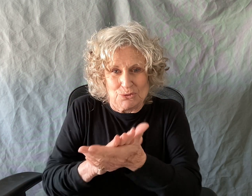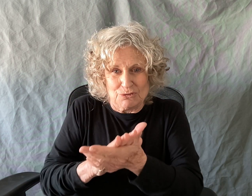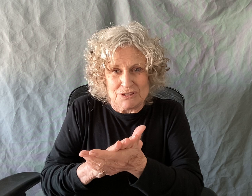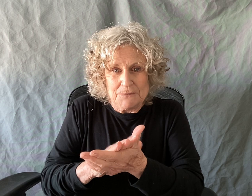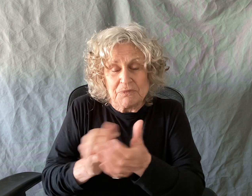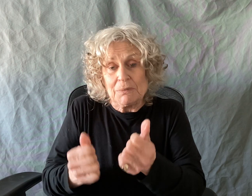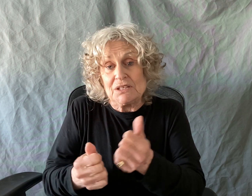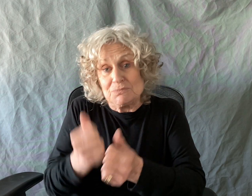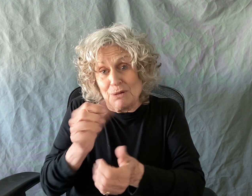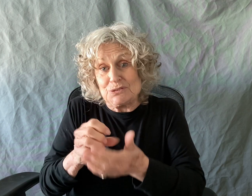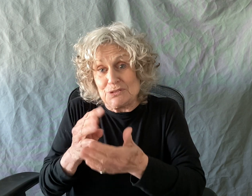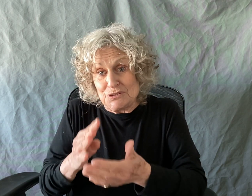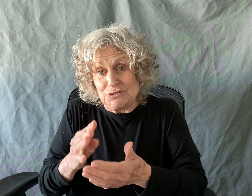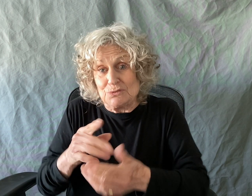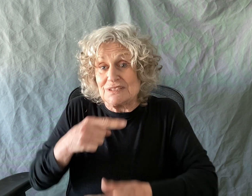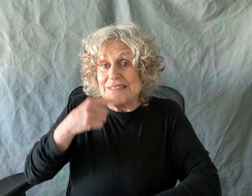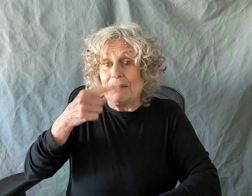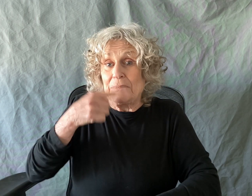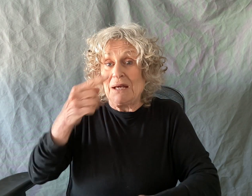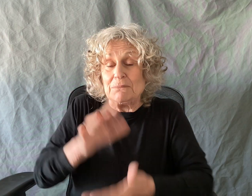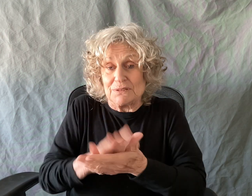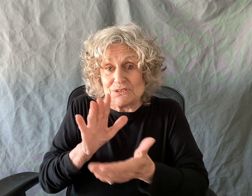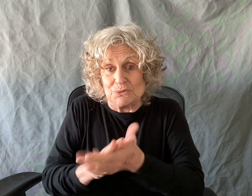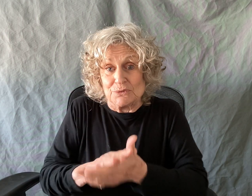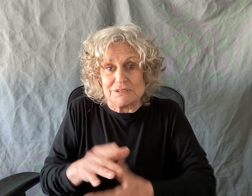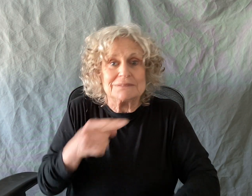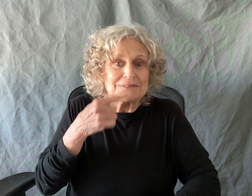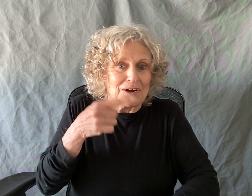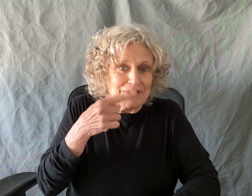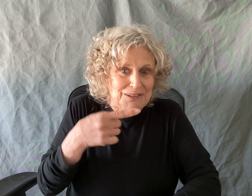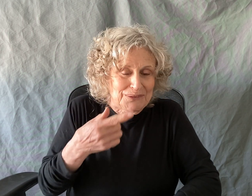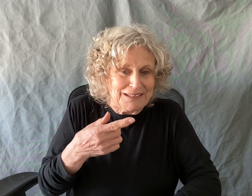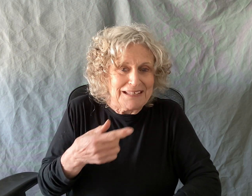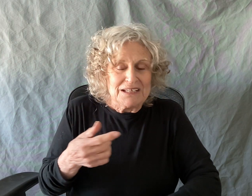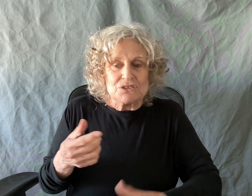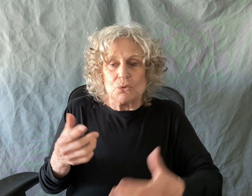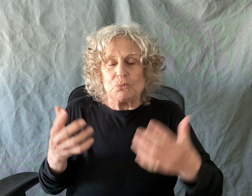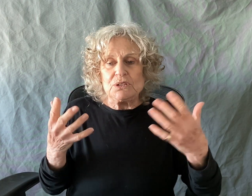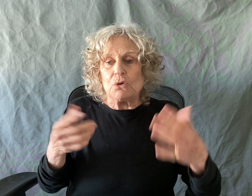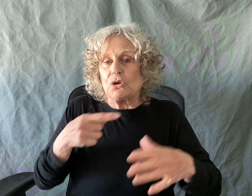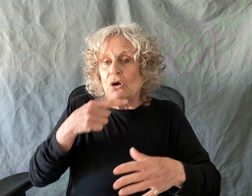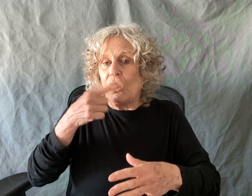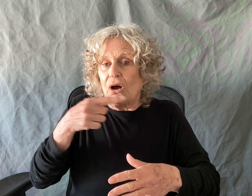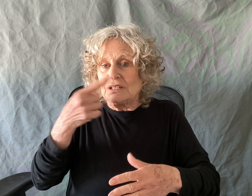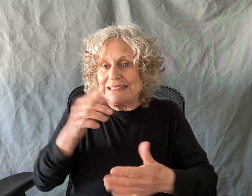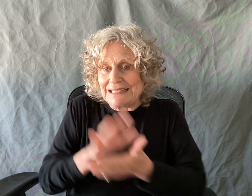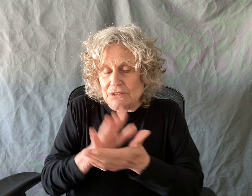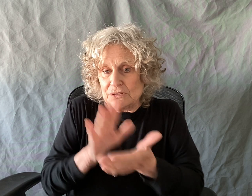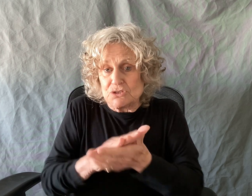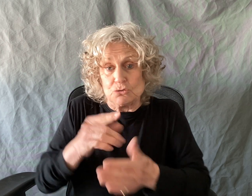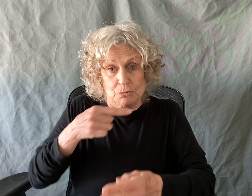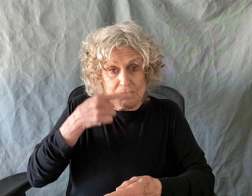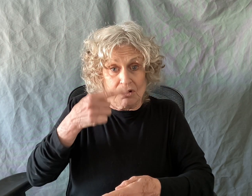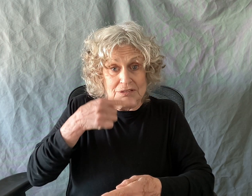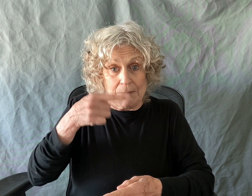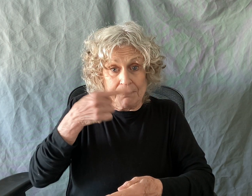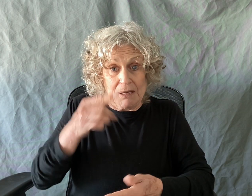schools, because most of the students in the public schools are hearing. So we don't call it a hearing school, we call it a